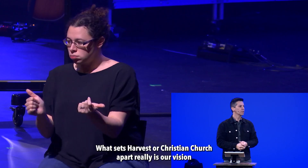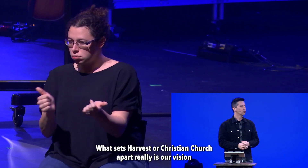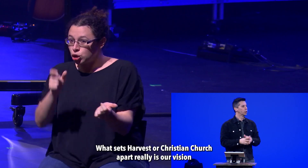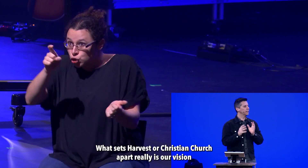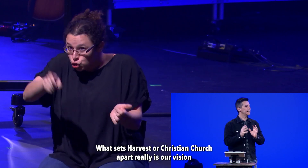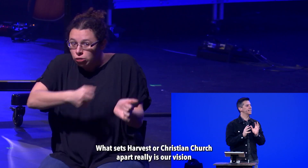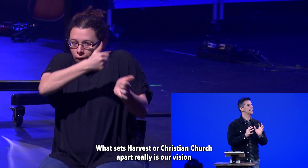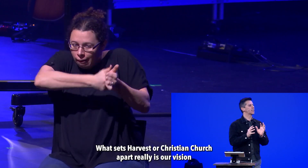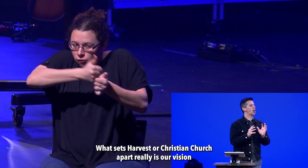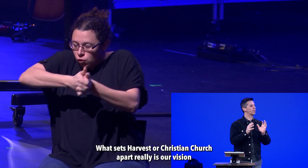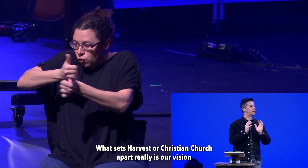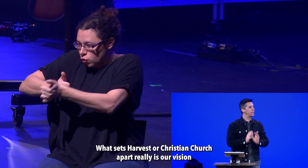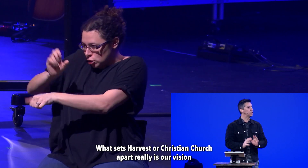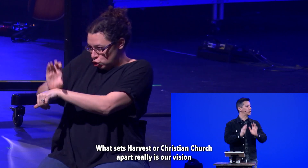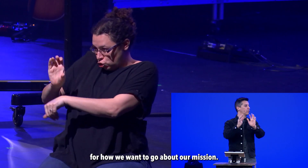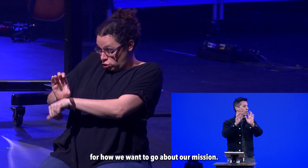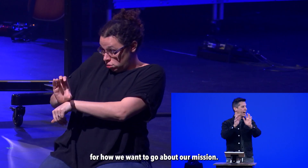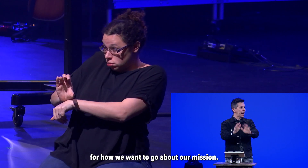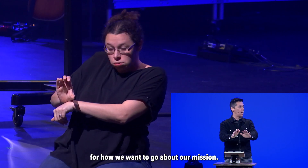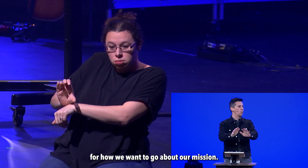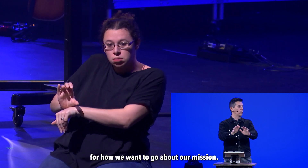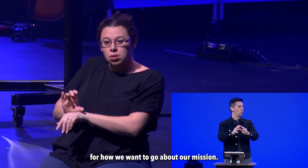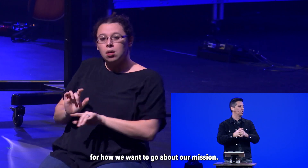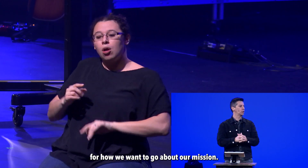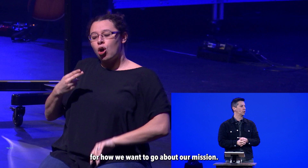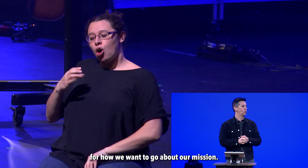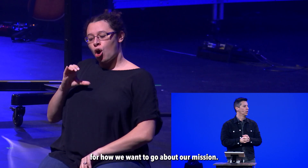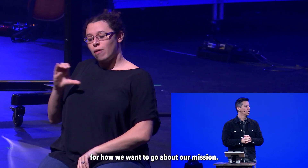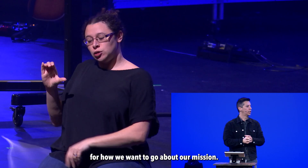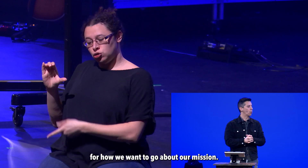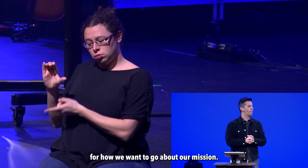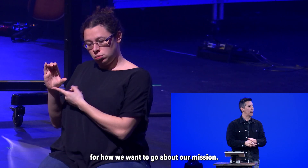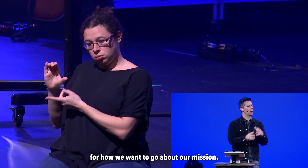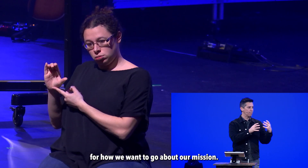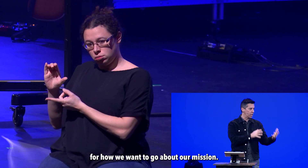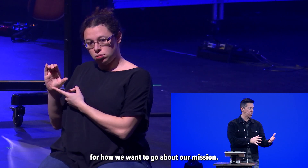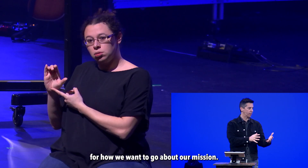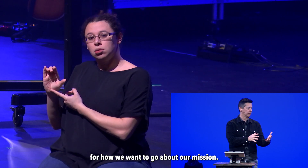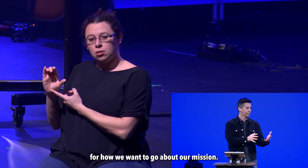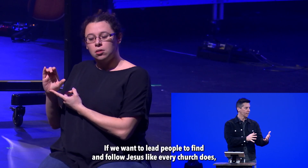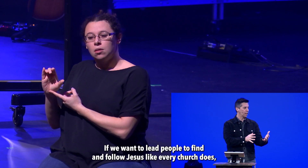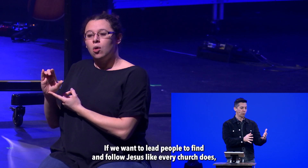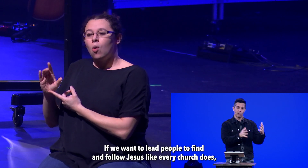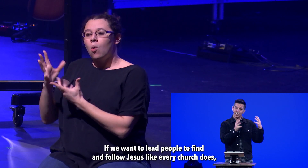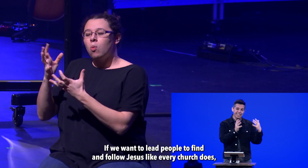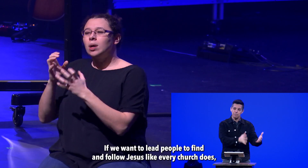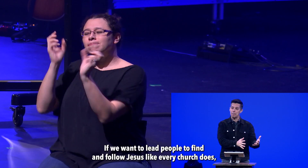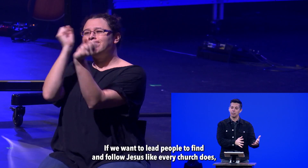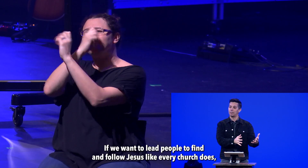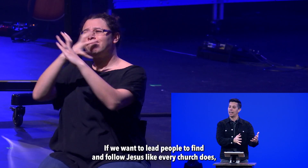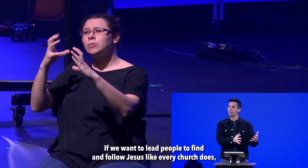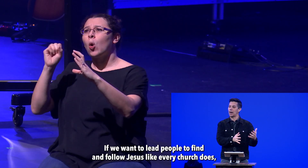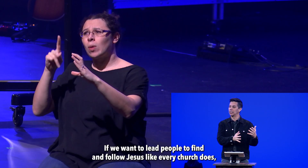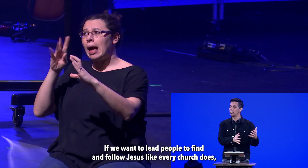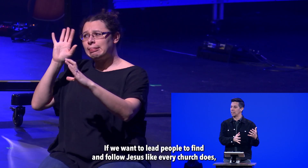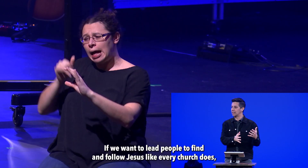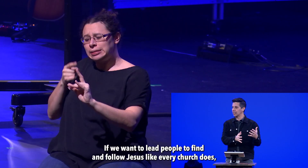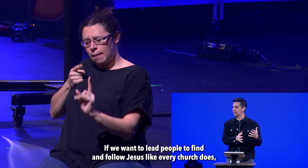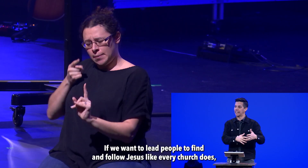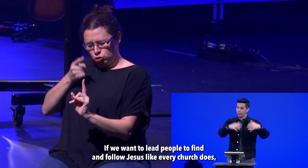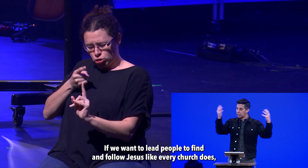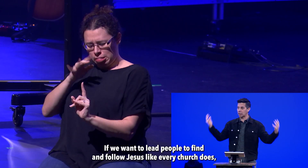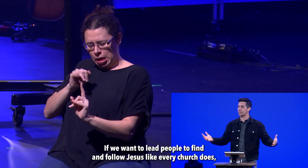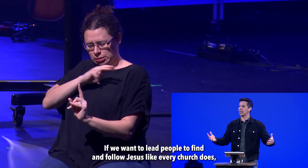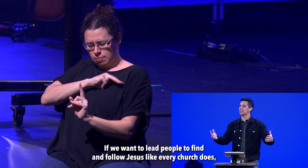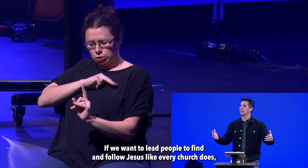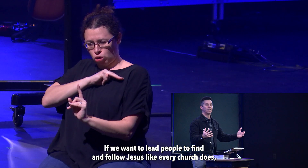apart really is our vision for how we want to go about our mission. If we want to lead people to find and follow Jesus,